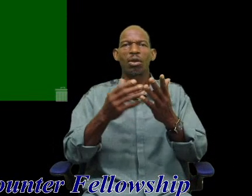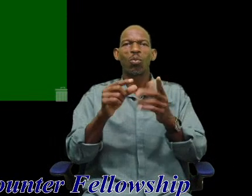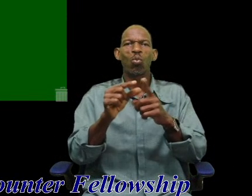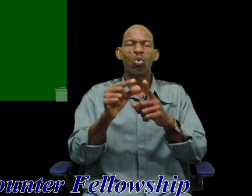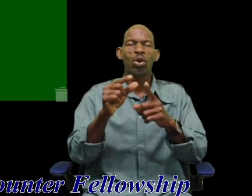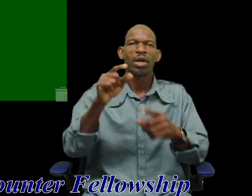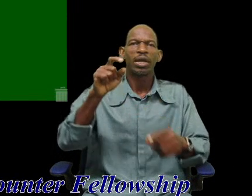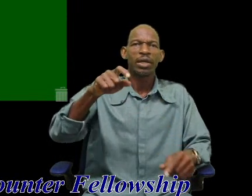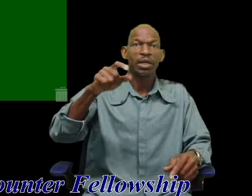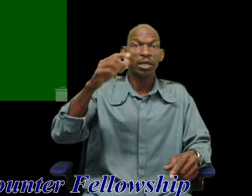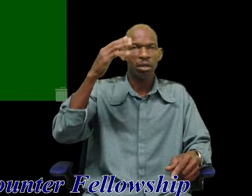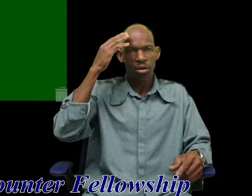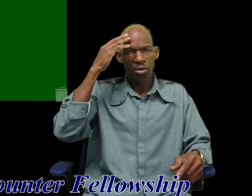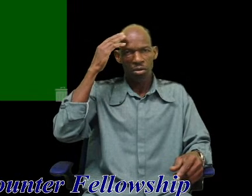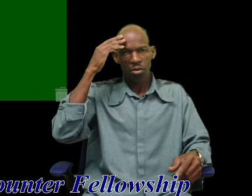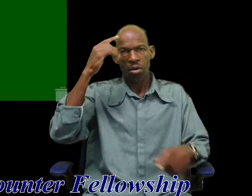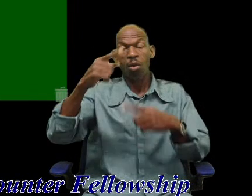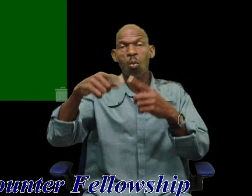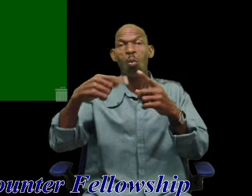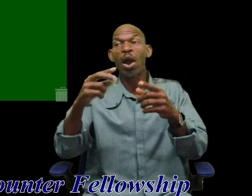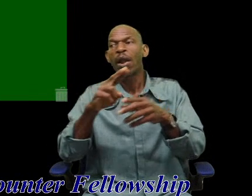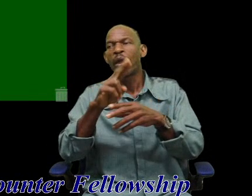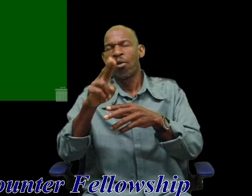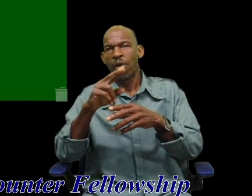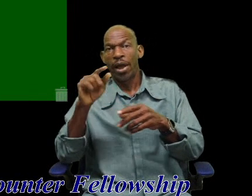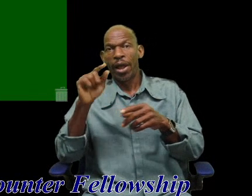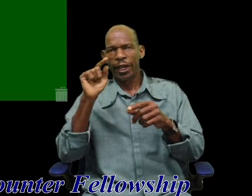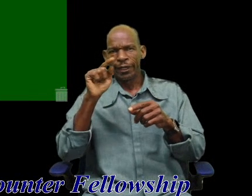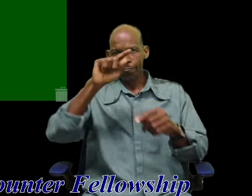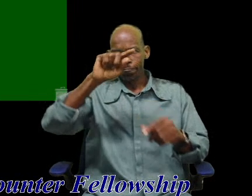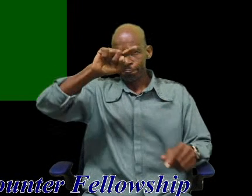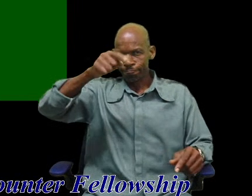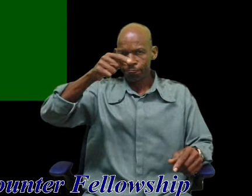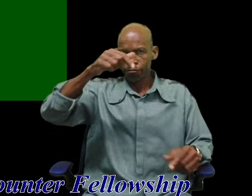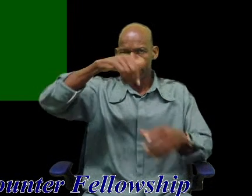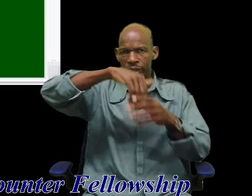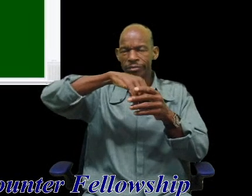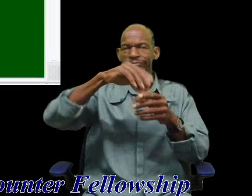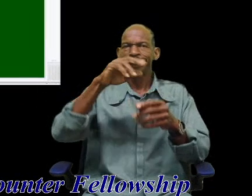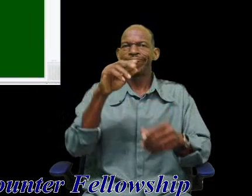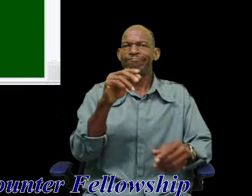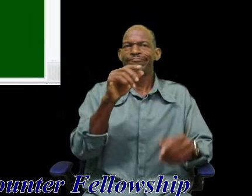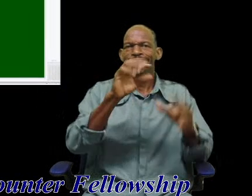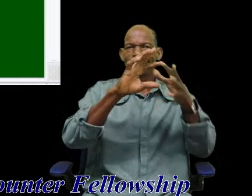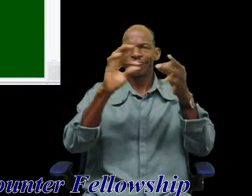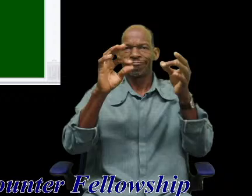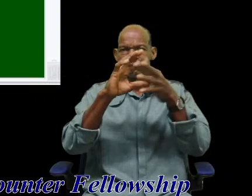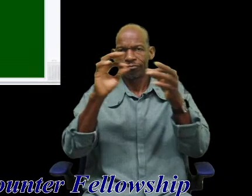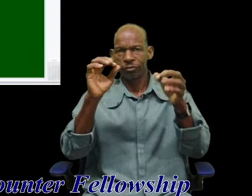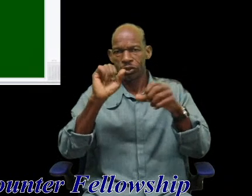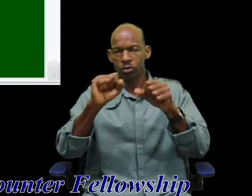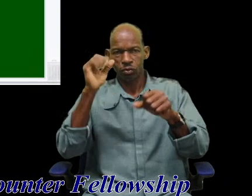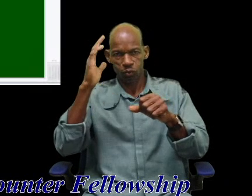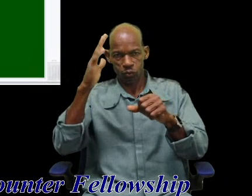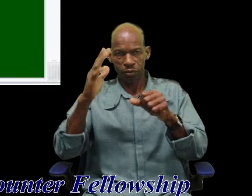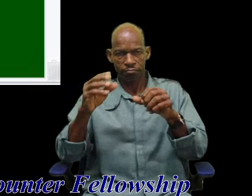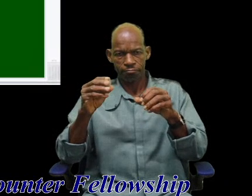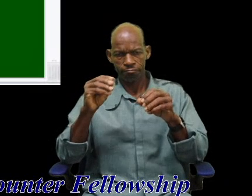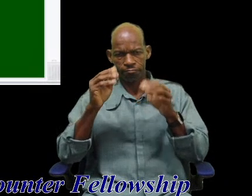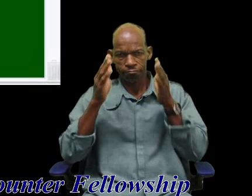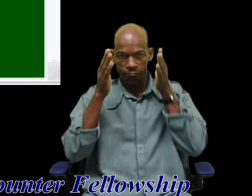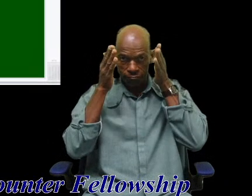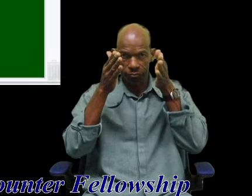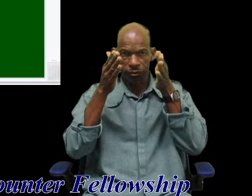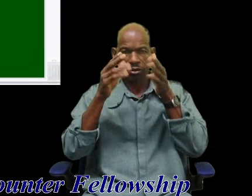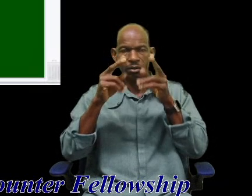apply it in sentences. So we are going to be focusing on these vocabulary words so that when we